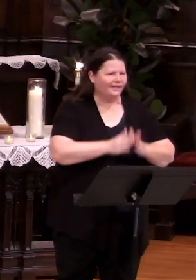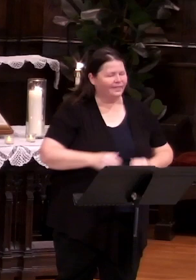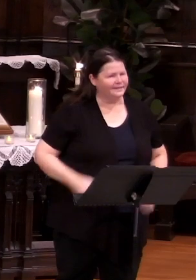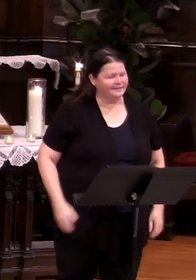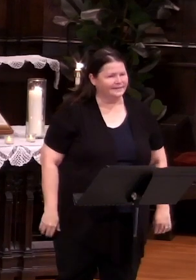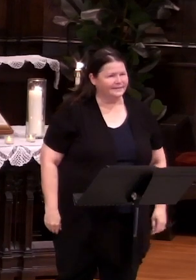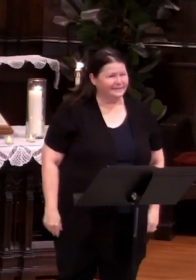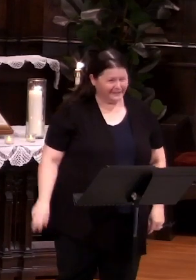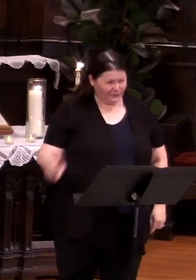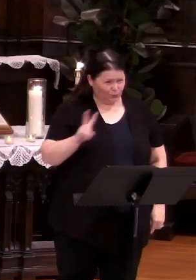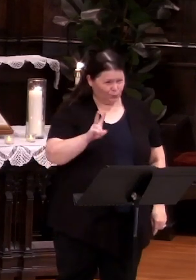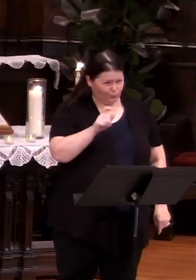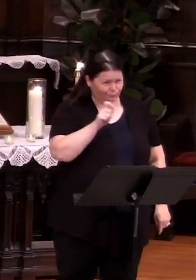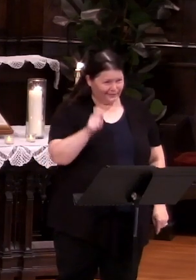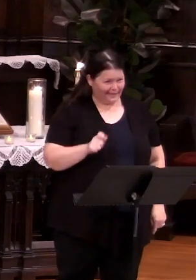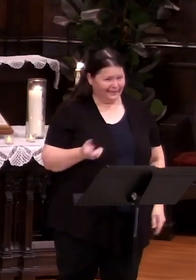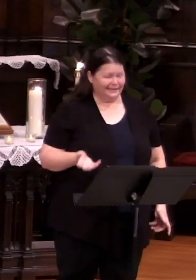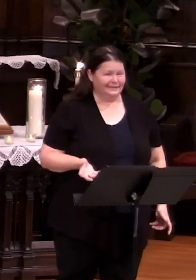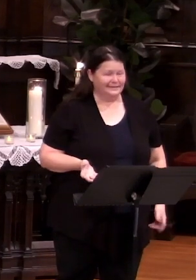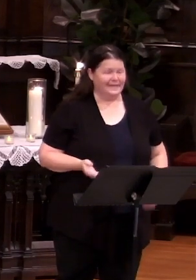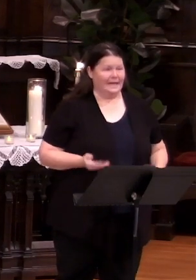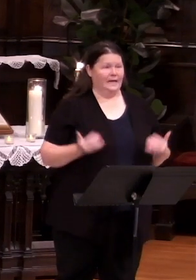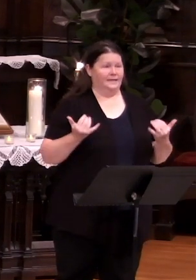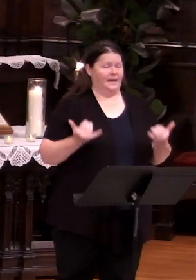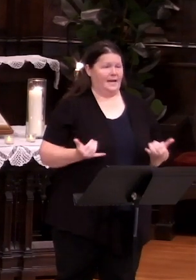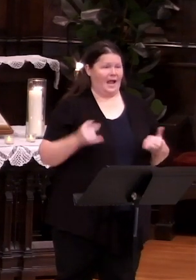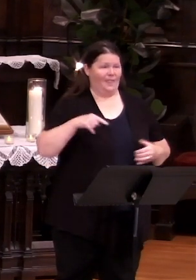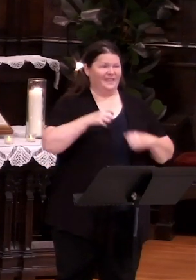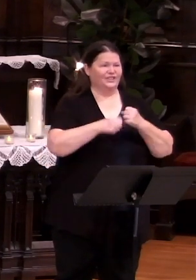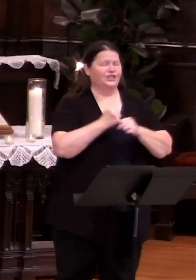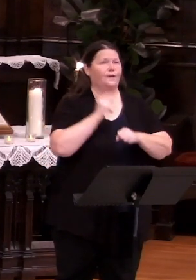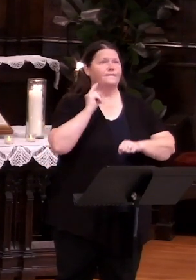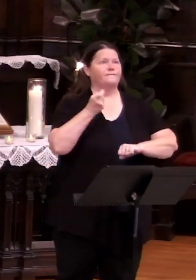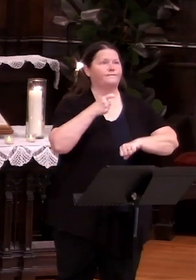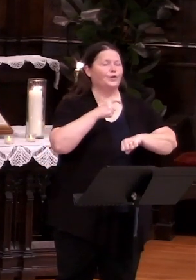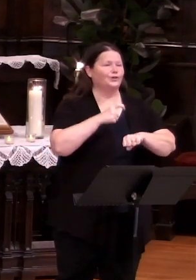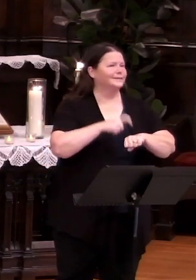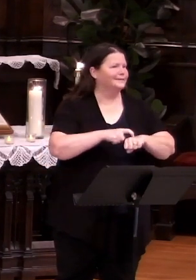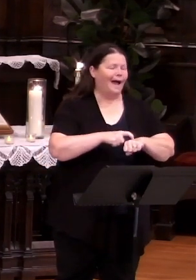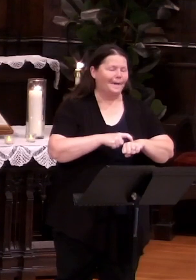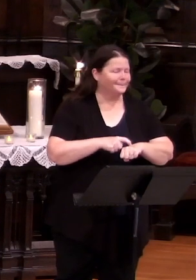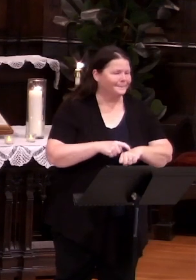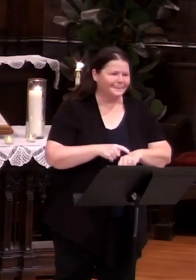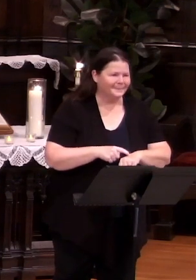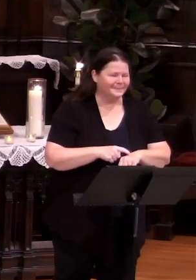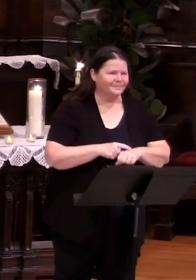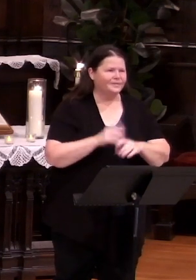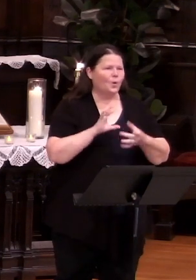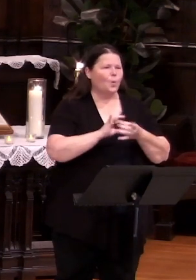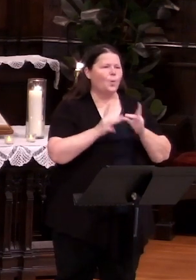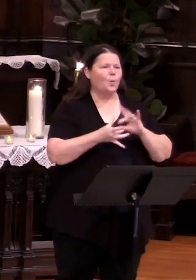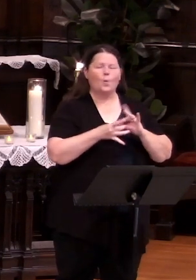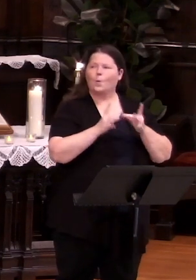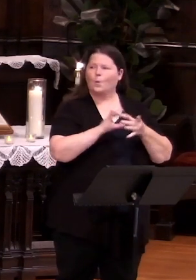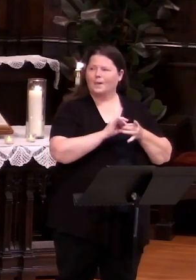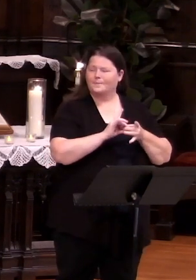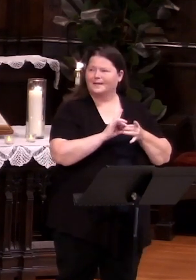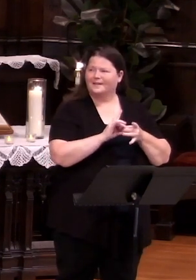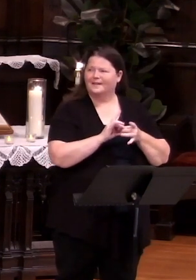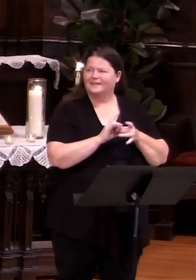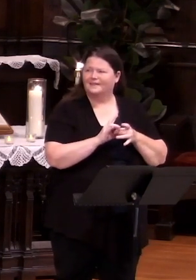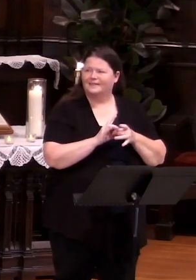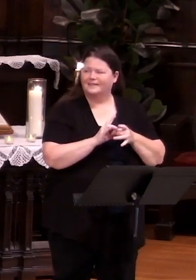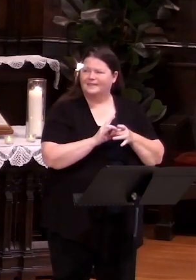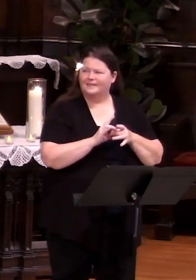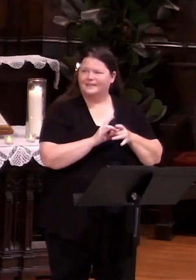who participated that year. This year, for the first time in history, Olympic and Paralympic Games will